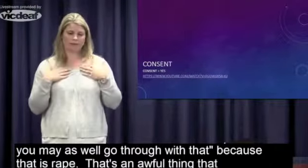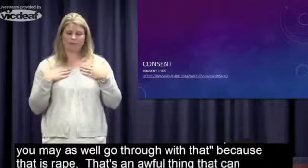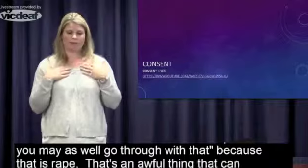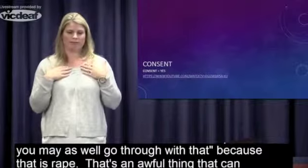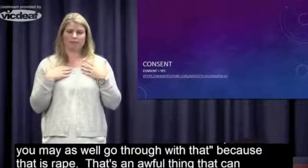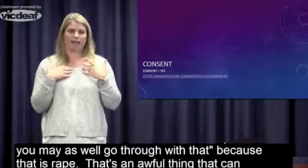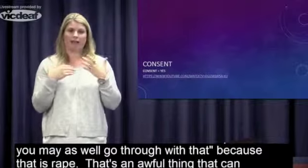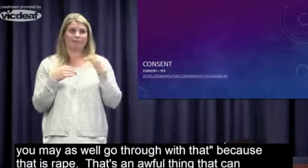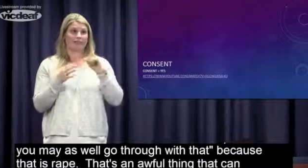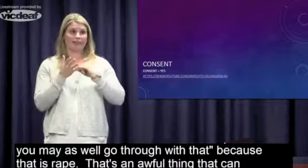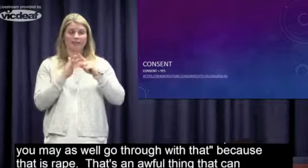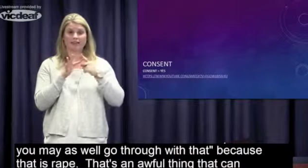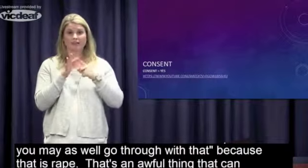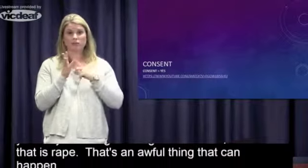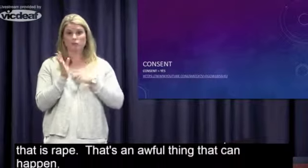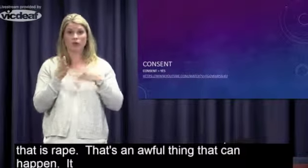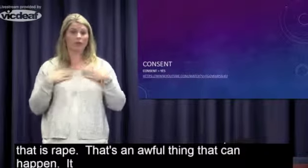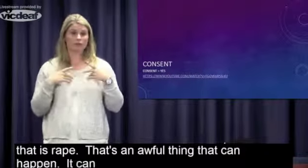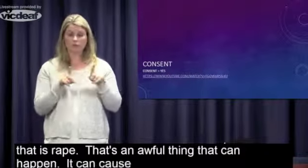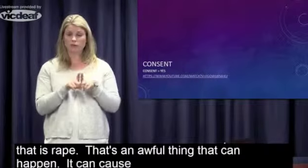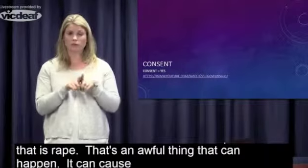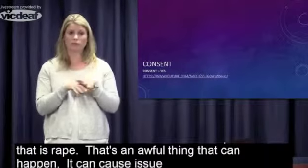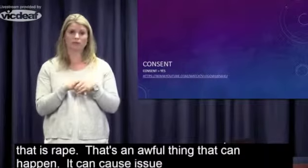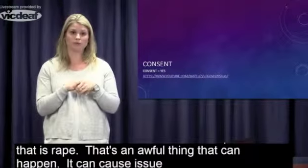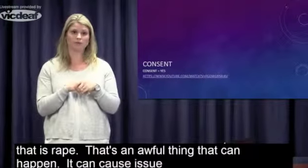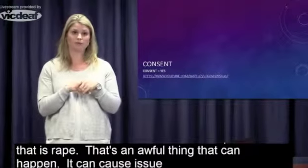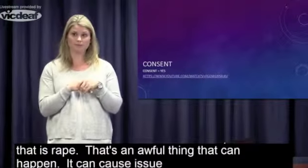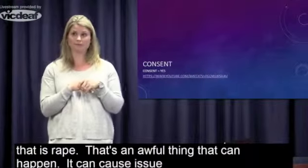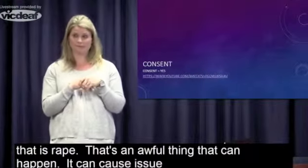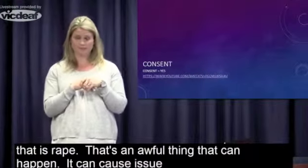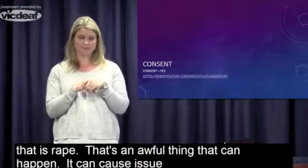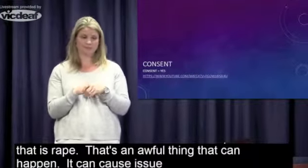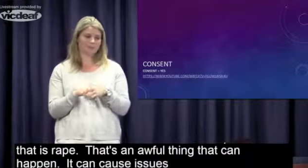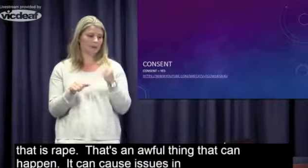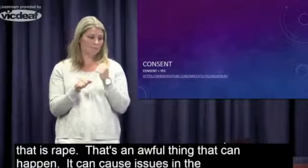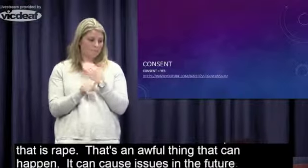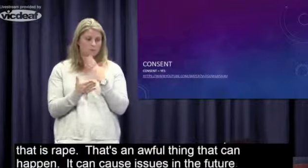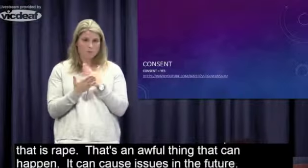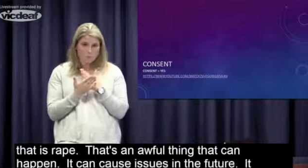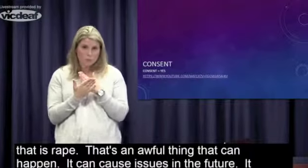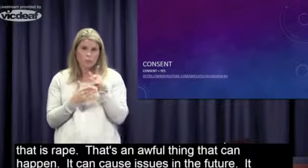it can cause issues in the future. It could really wreak havoc with your mental health.